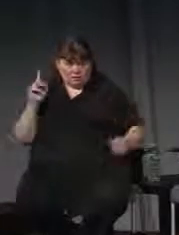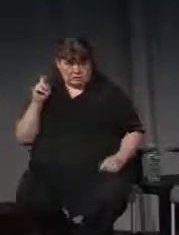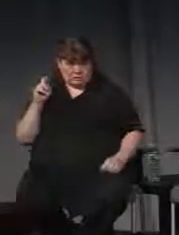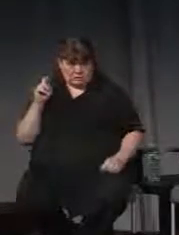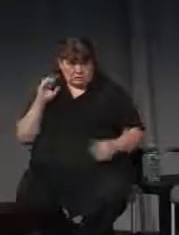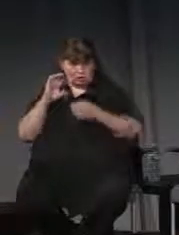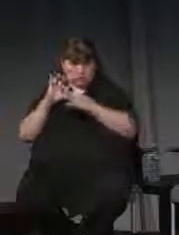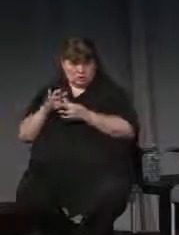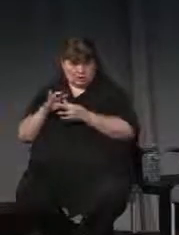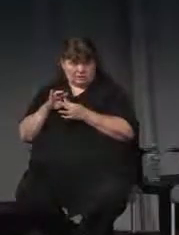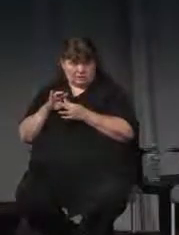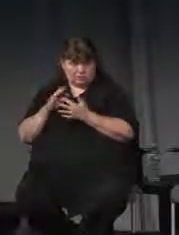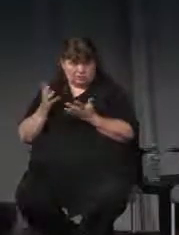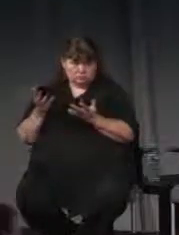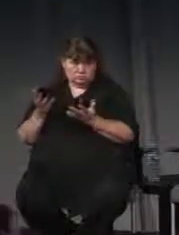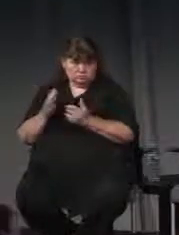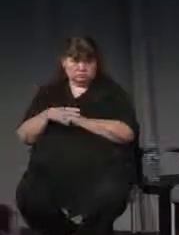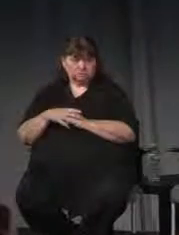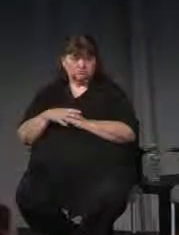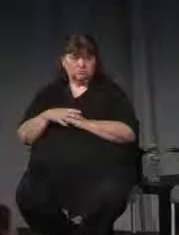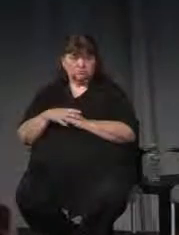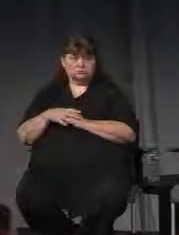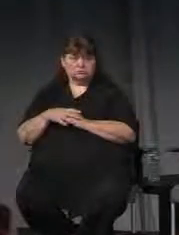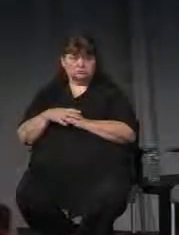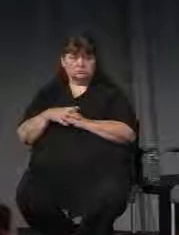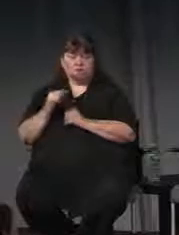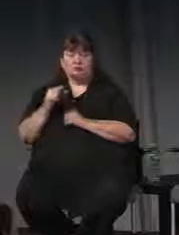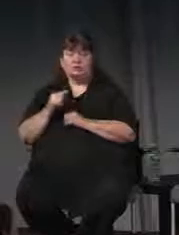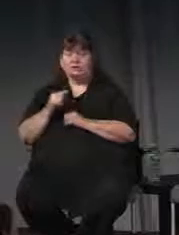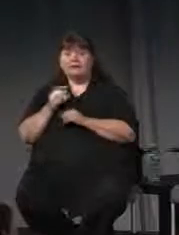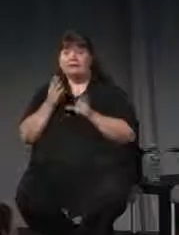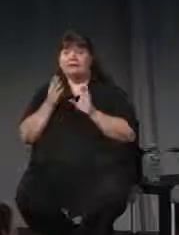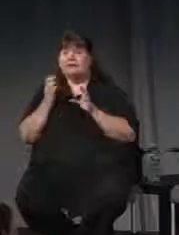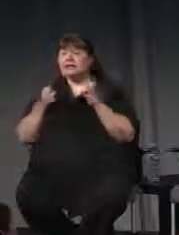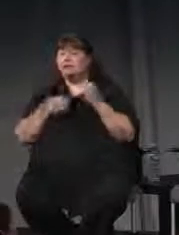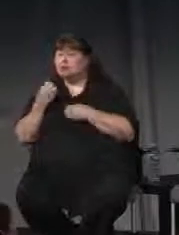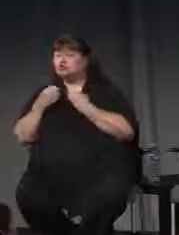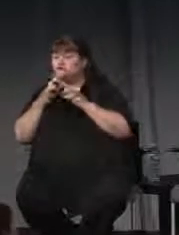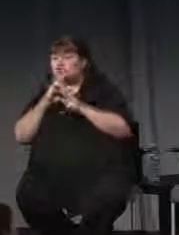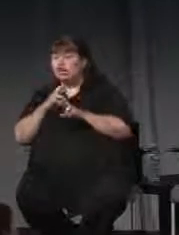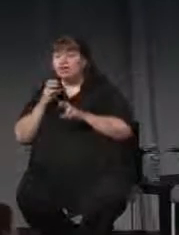in terms of, it could be a psychoacoustic or emotional response?